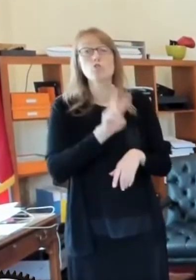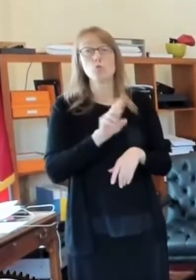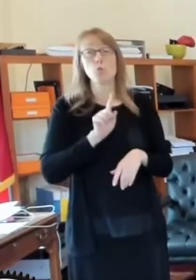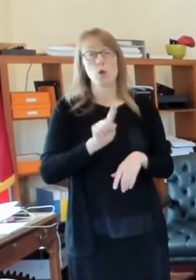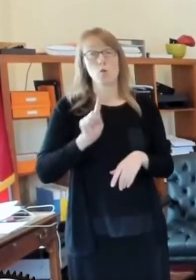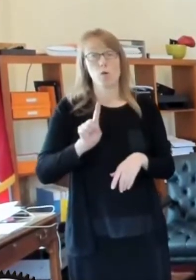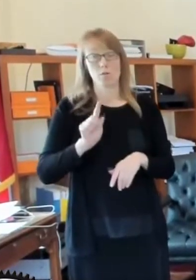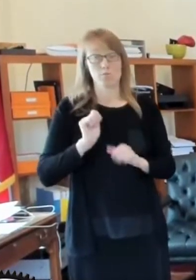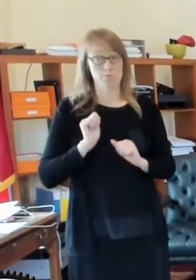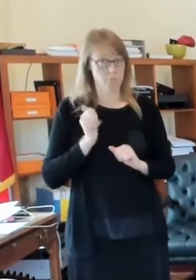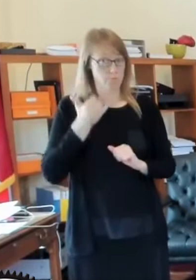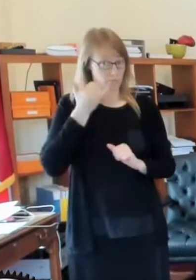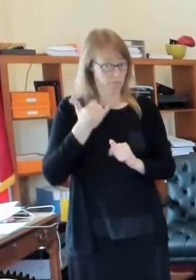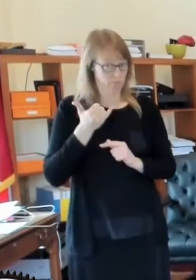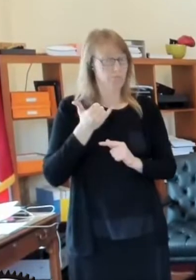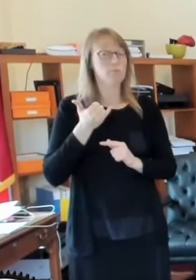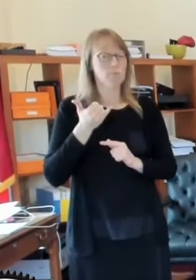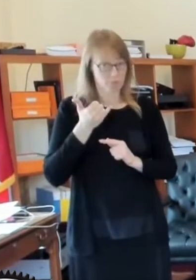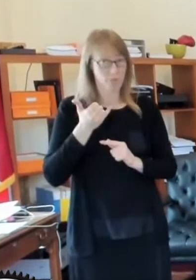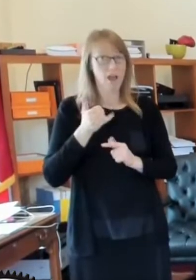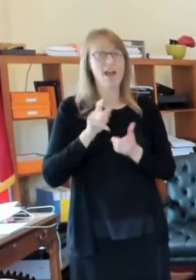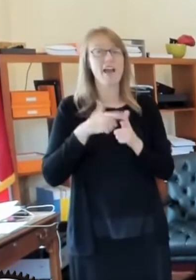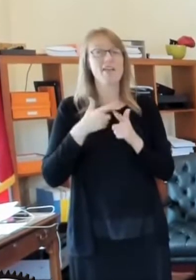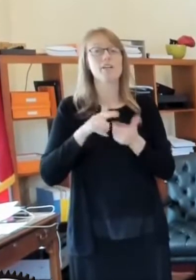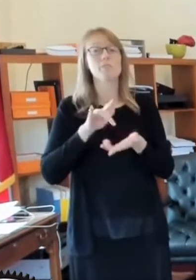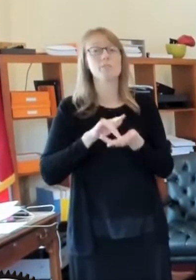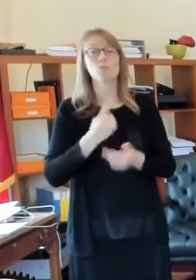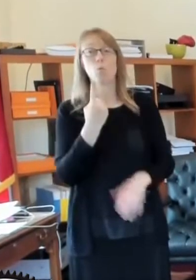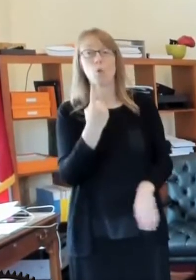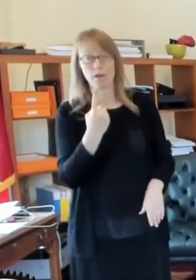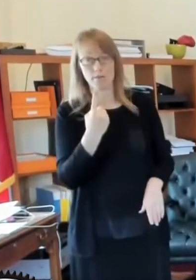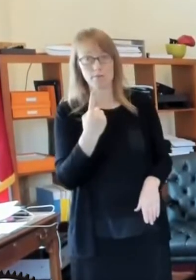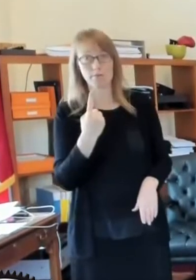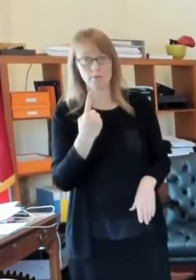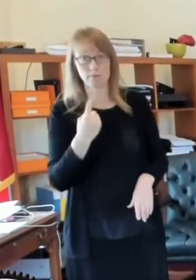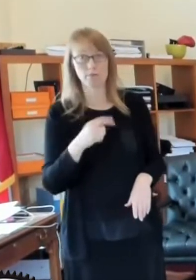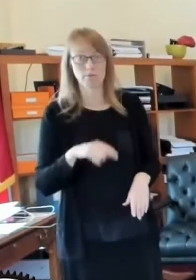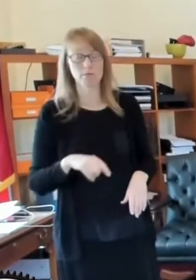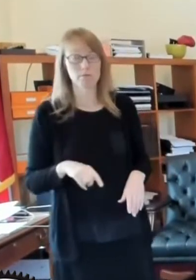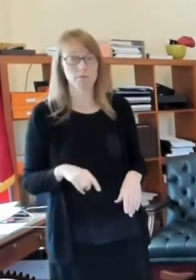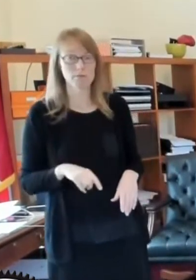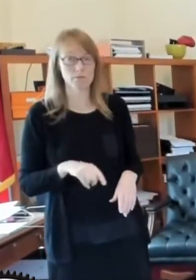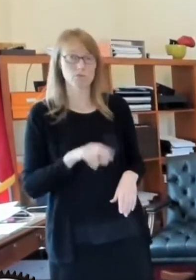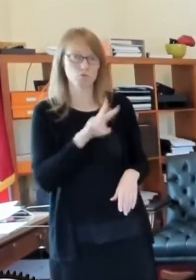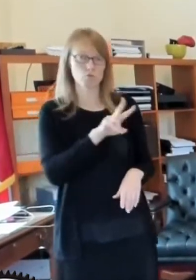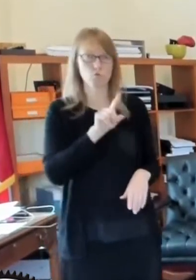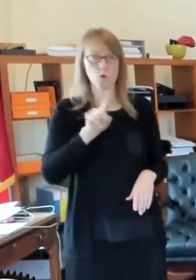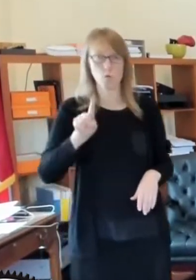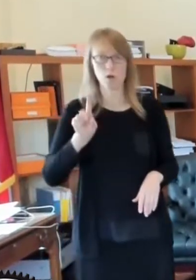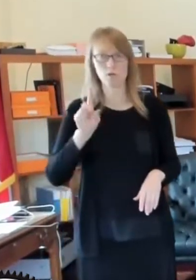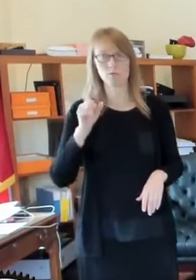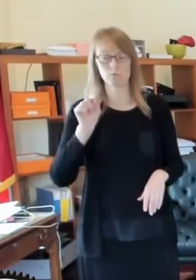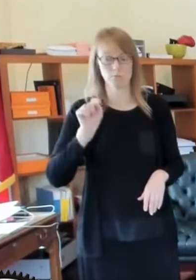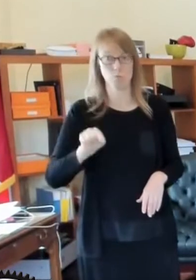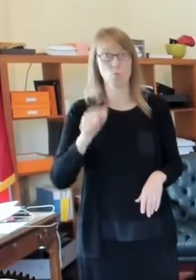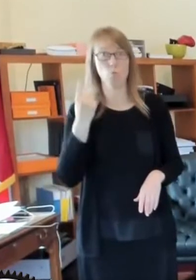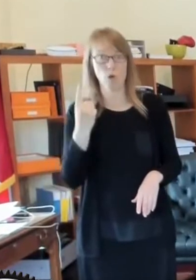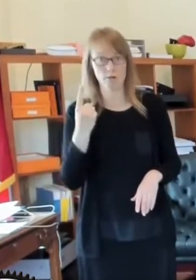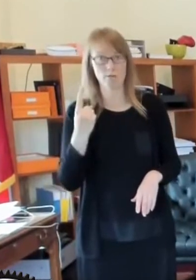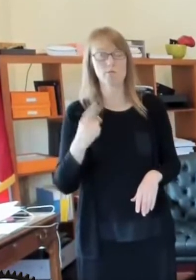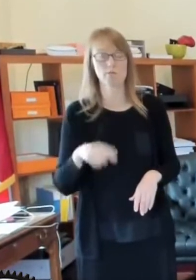health services. It's really important, I think, that we all look out for each other here. And it's